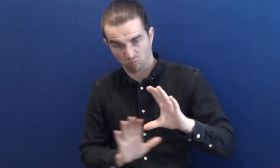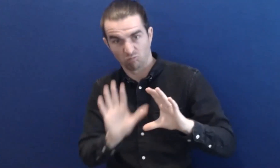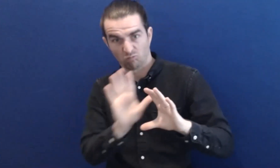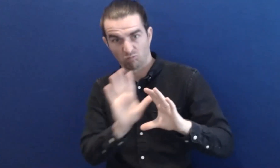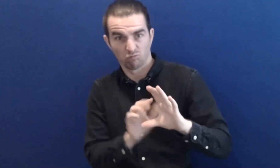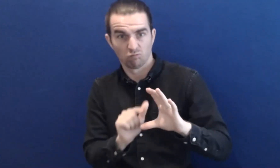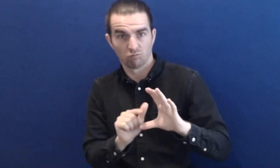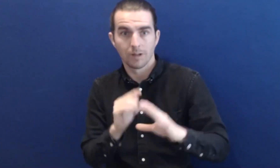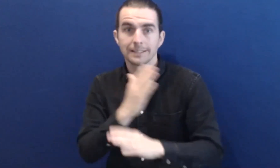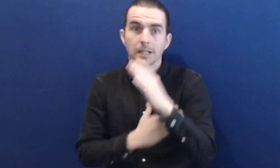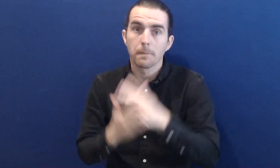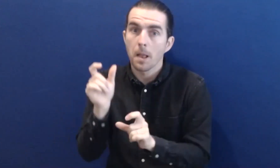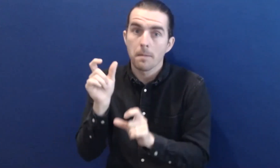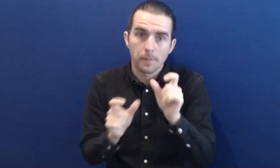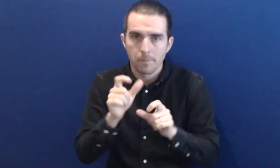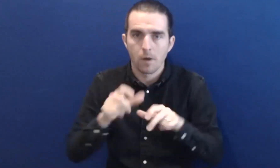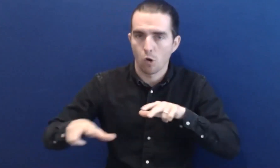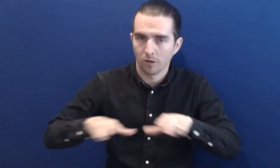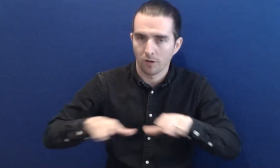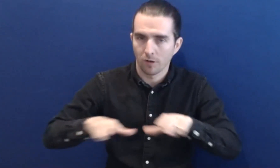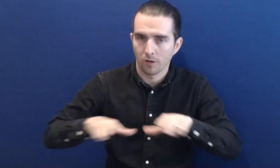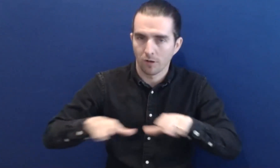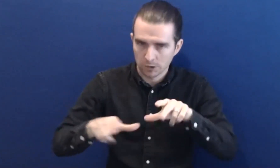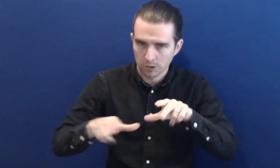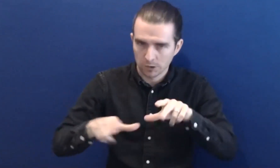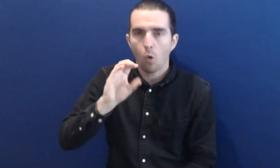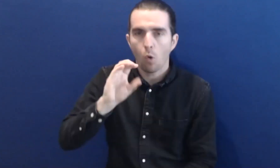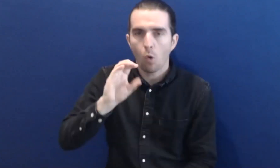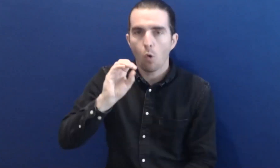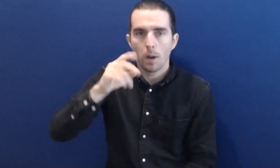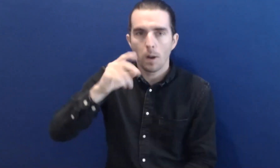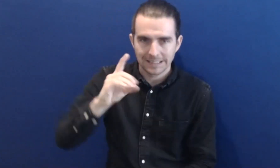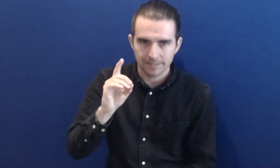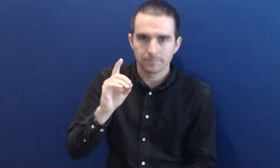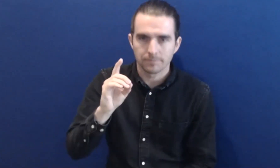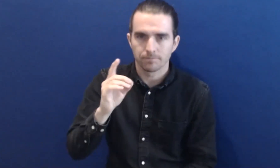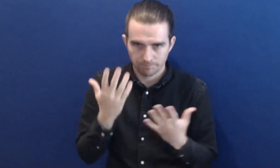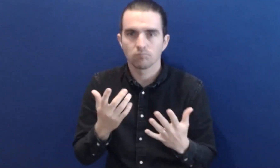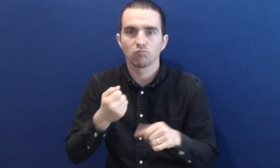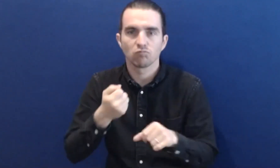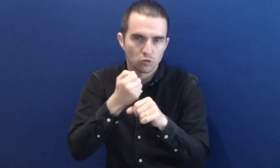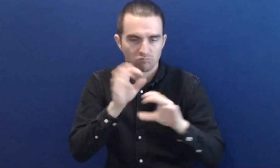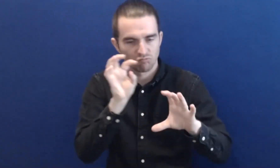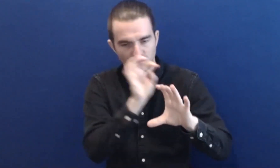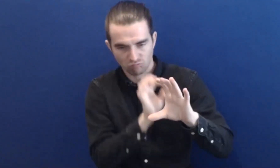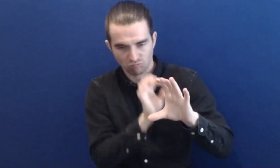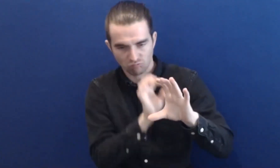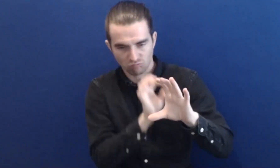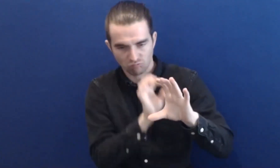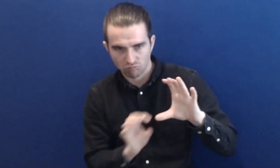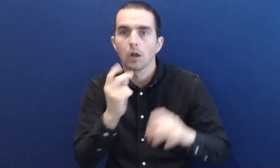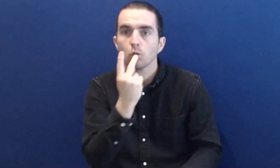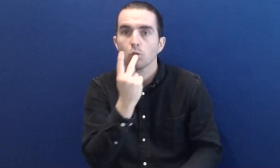the US territories and the French Pacific territories in this region. A membership of about 70